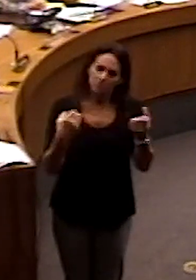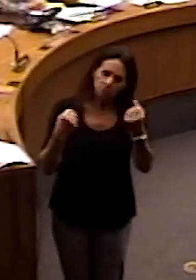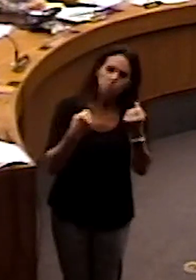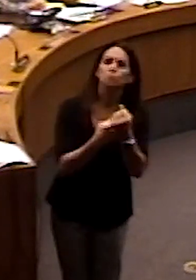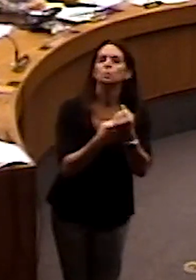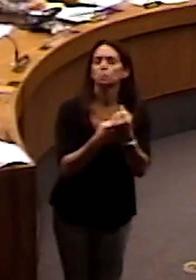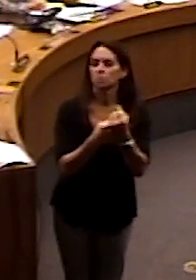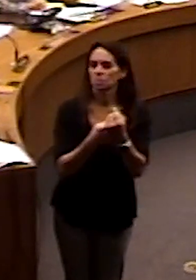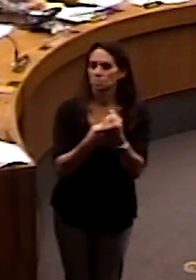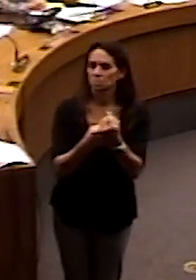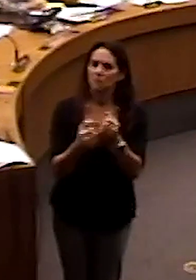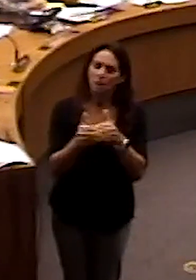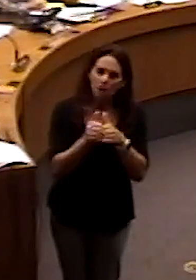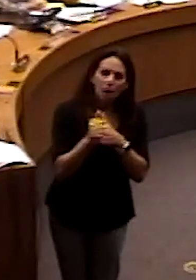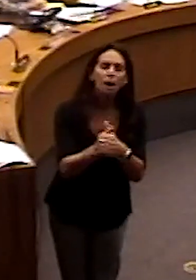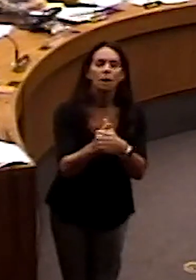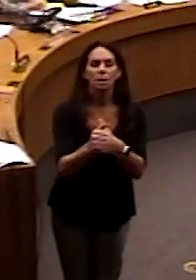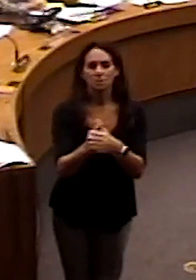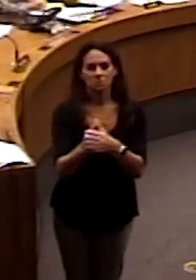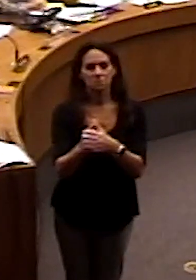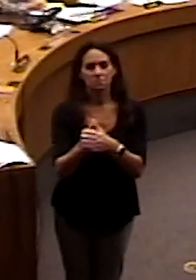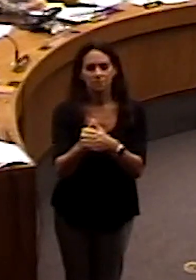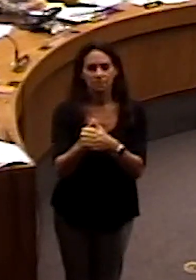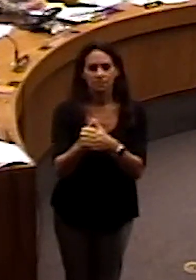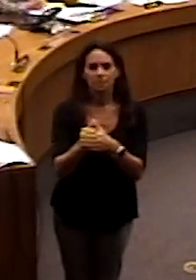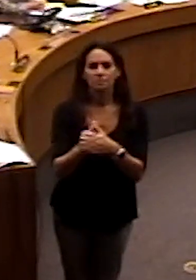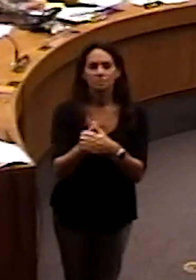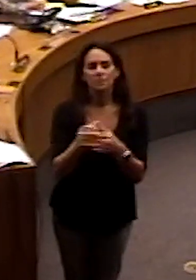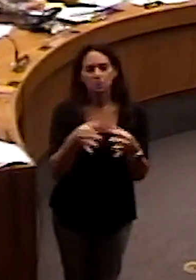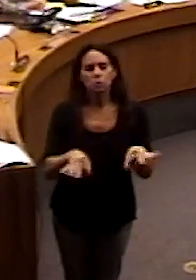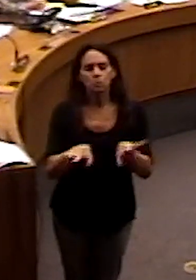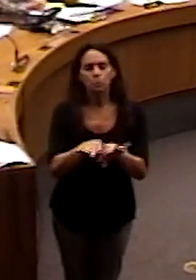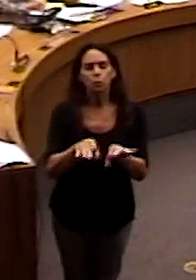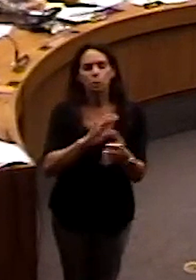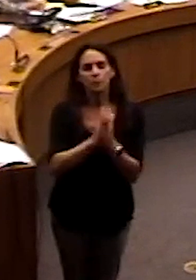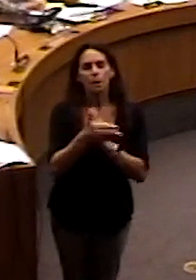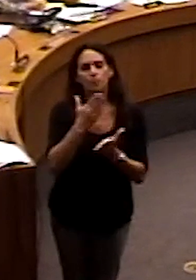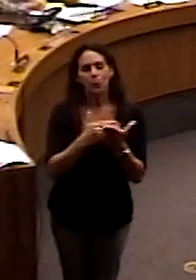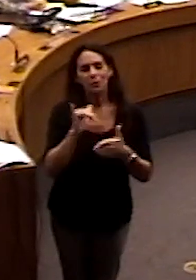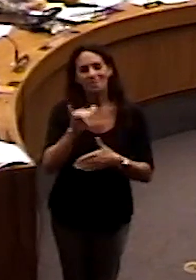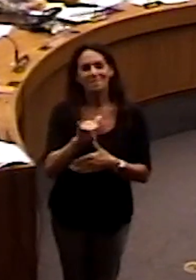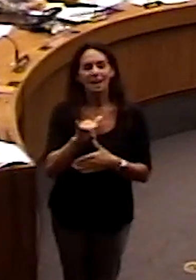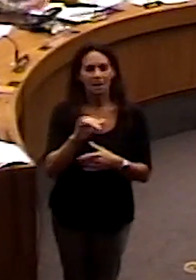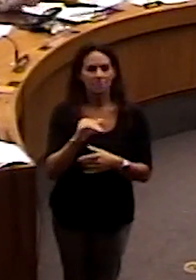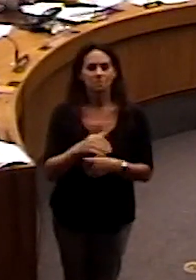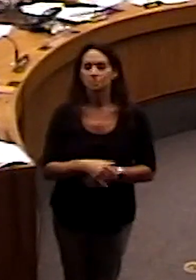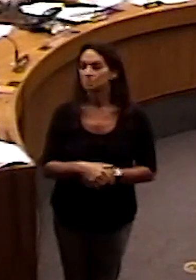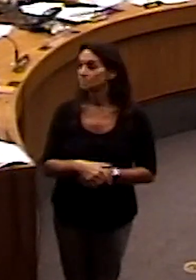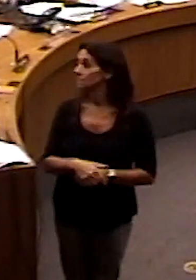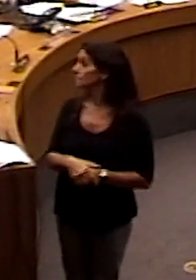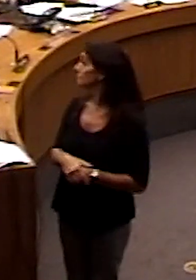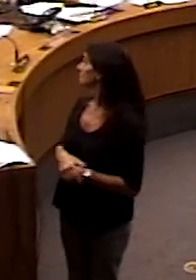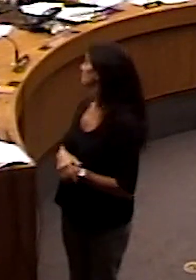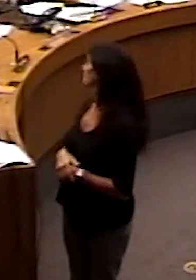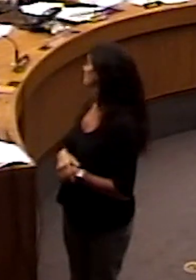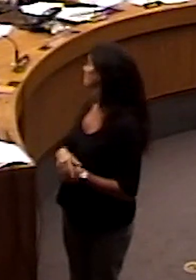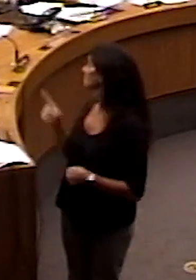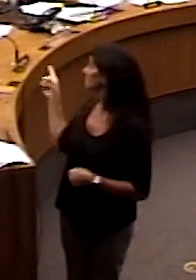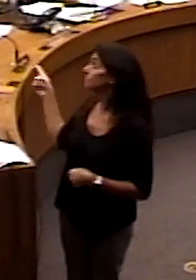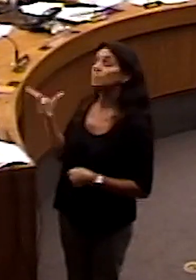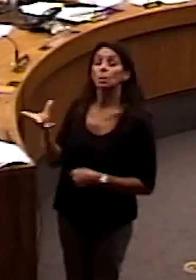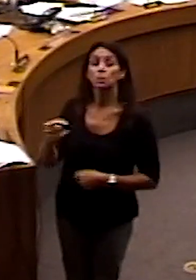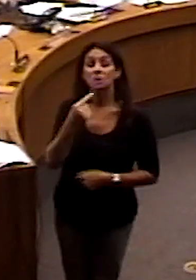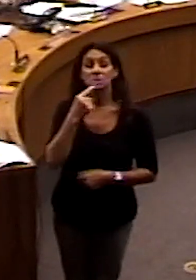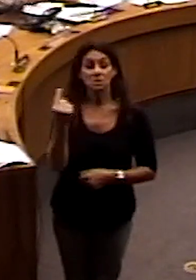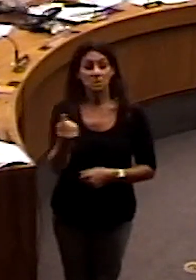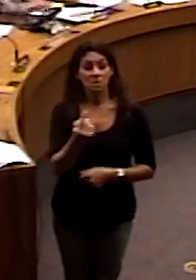And it's going to be an honor and privilege to be part of that. And we're honored to have you. Thank you. Hey, excuse me, Mayor. I'd like to say something. I